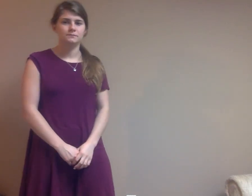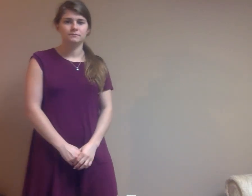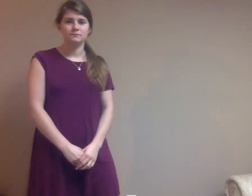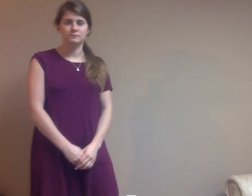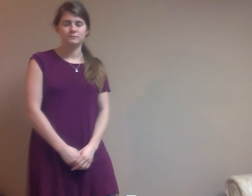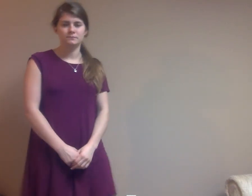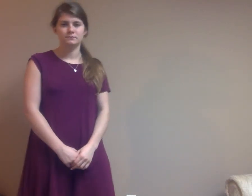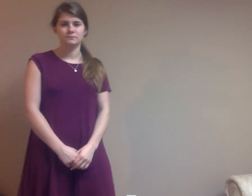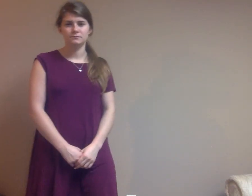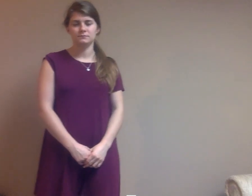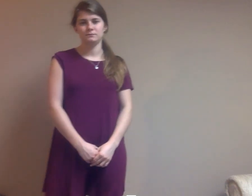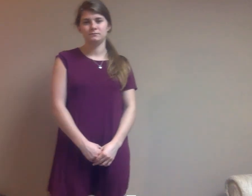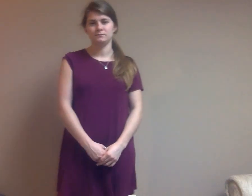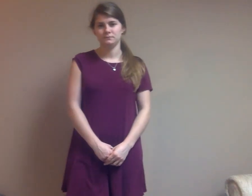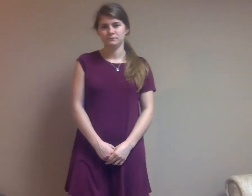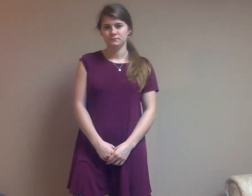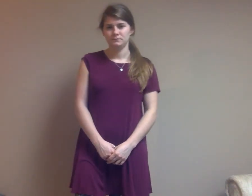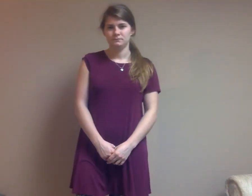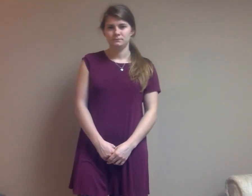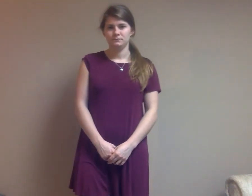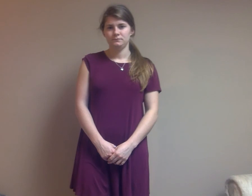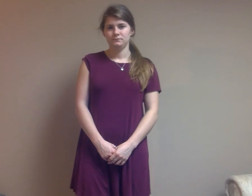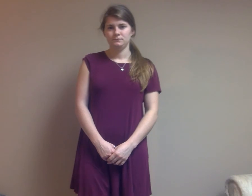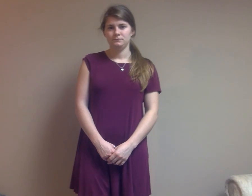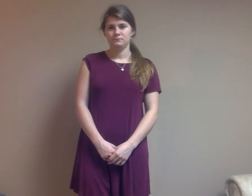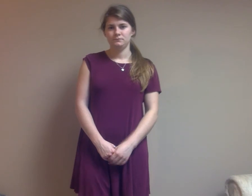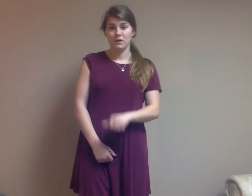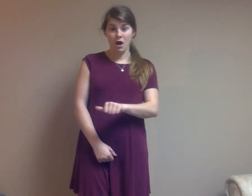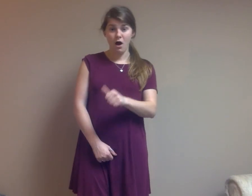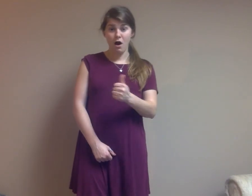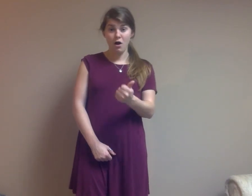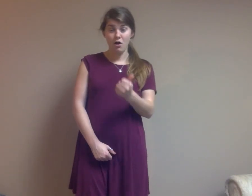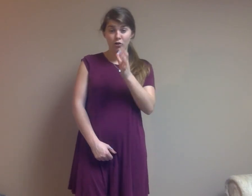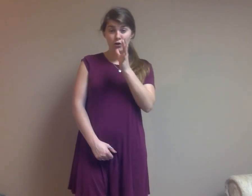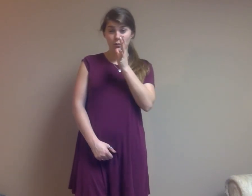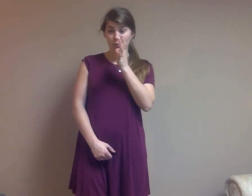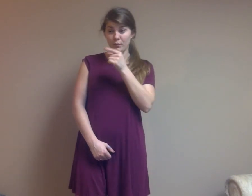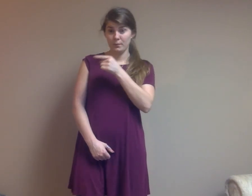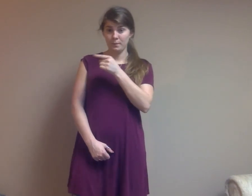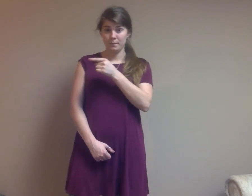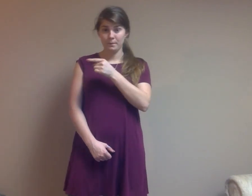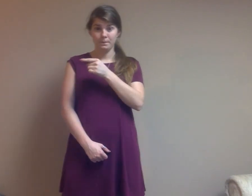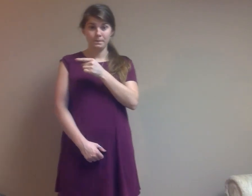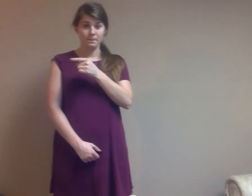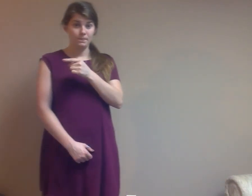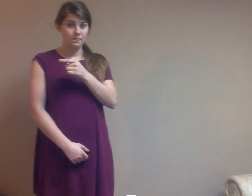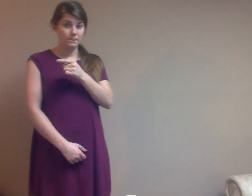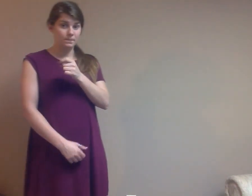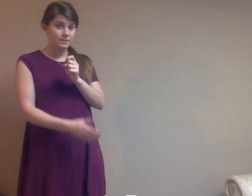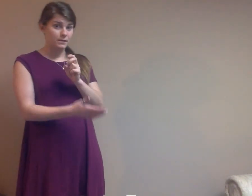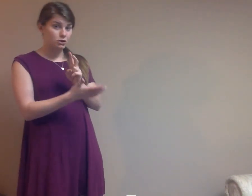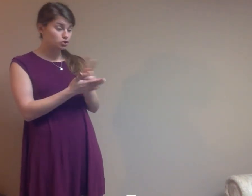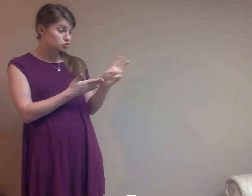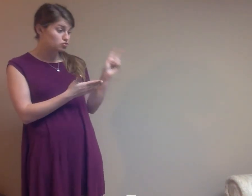Ago we took her back on a Sunday, and she was fab. Actually, she was brilliant, and it was the first time that we didn't sort of